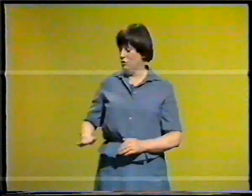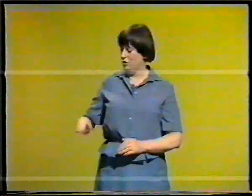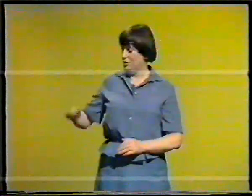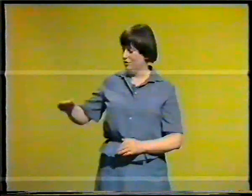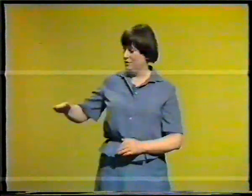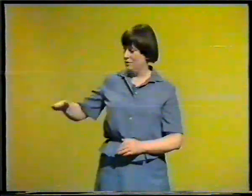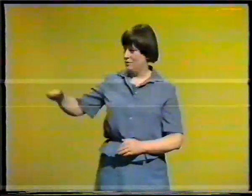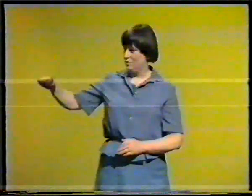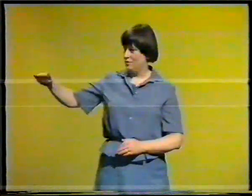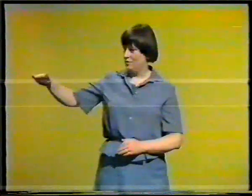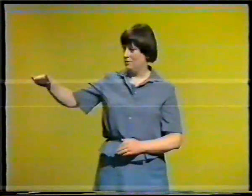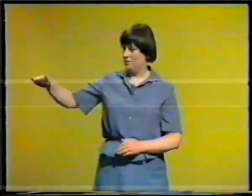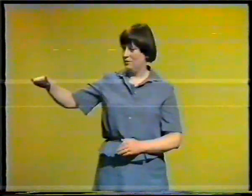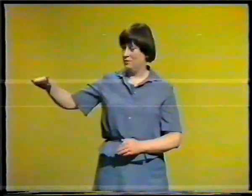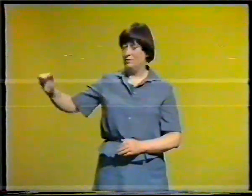children,